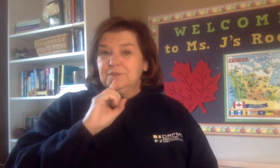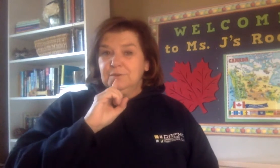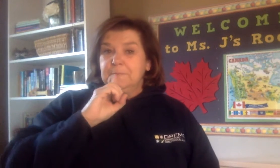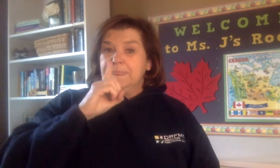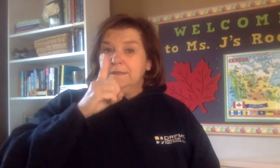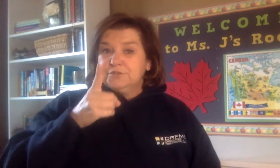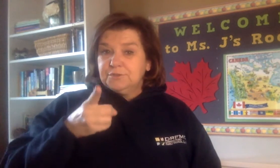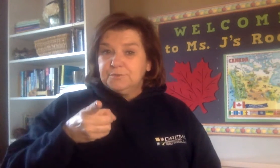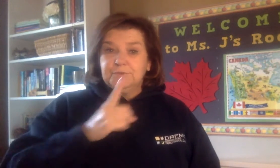so